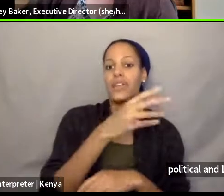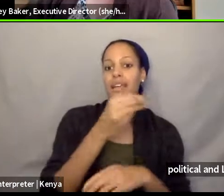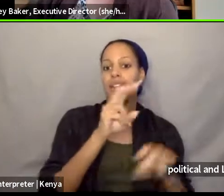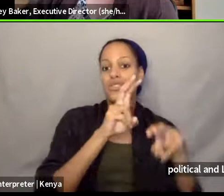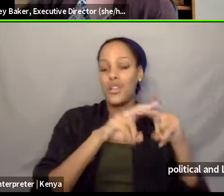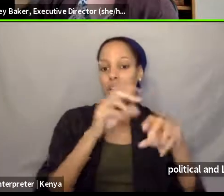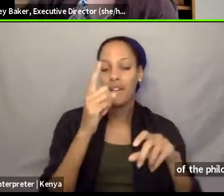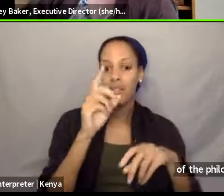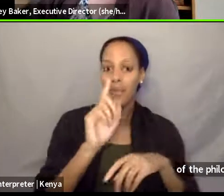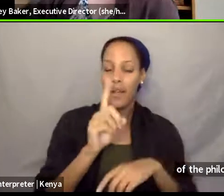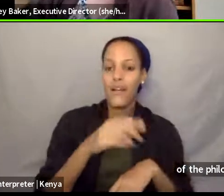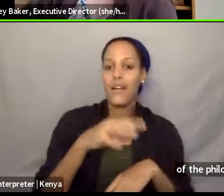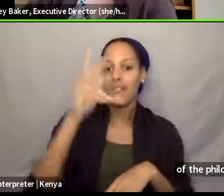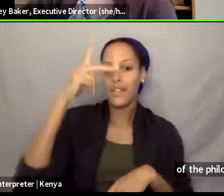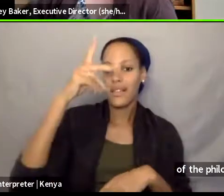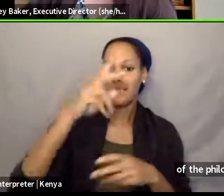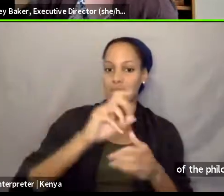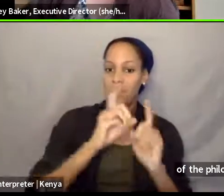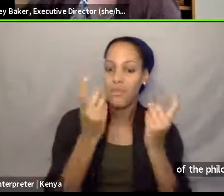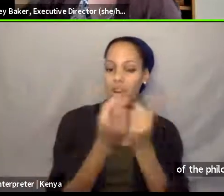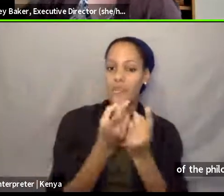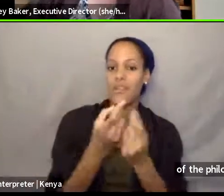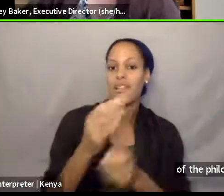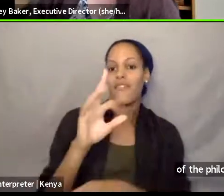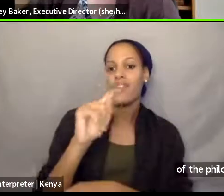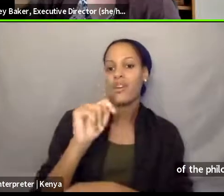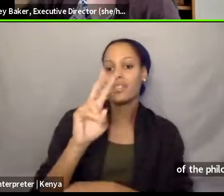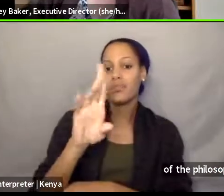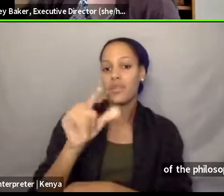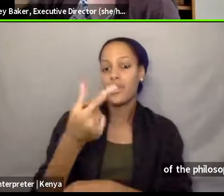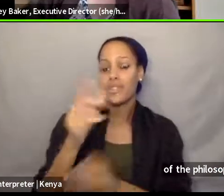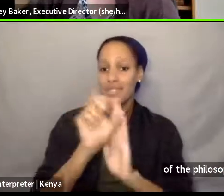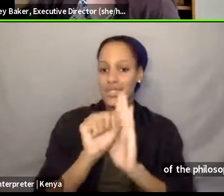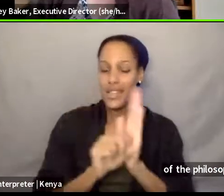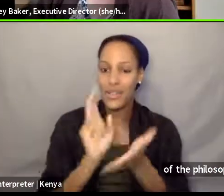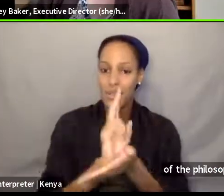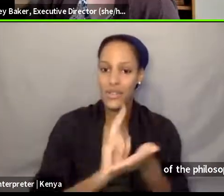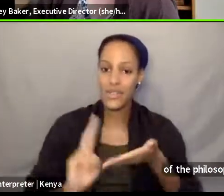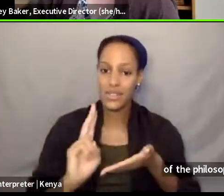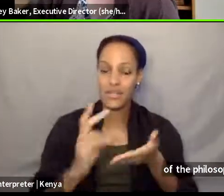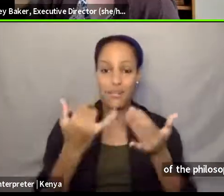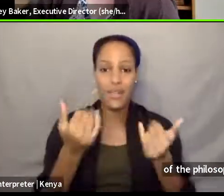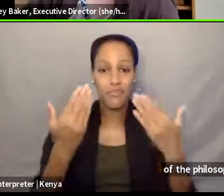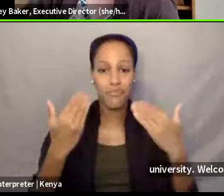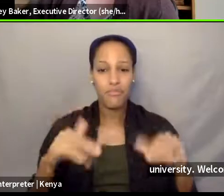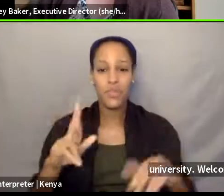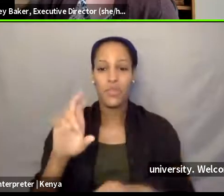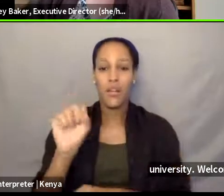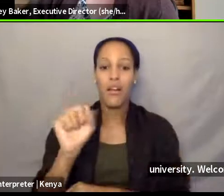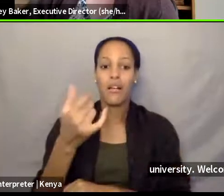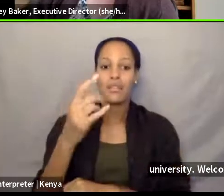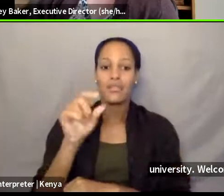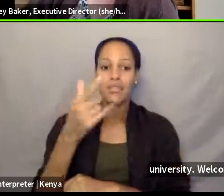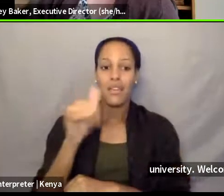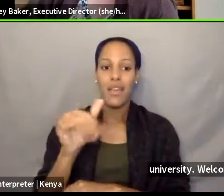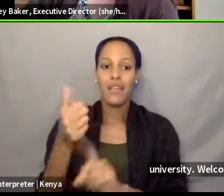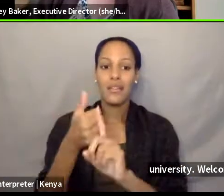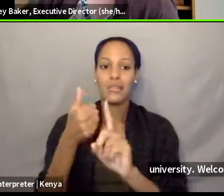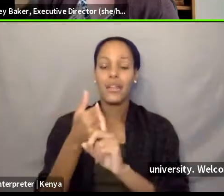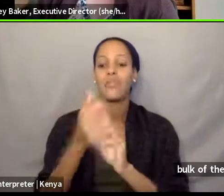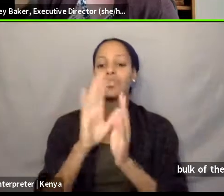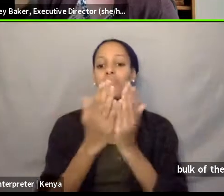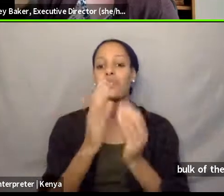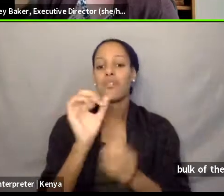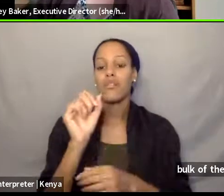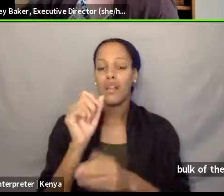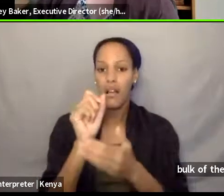at Frostburg State University. Welcome, Mike. Ross Gay is the author of The Book of Delights, a genre-defying book of